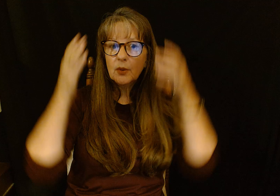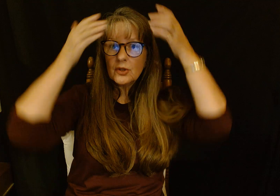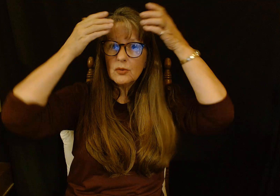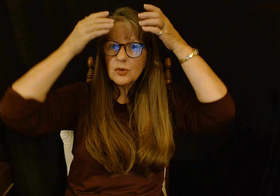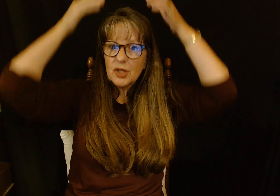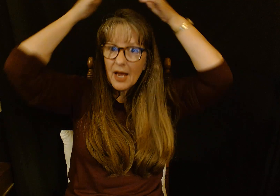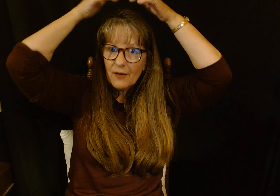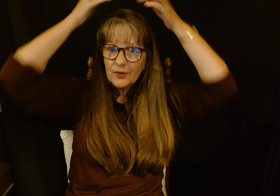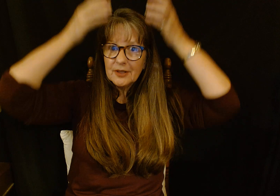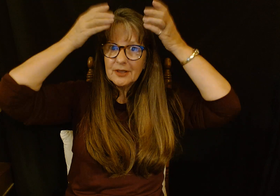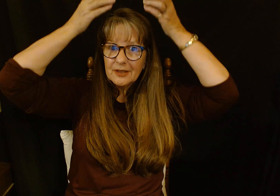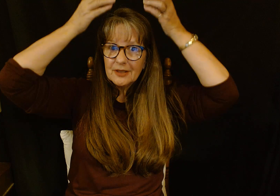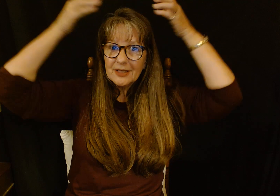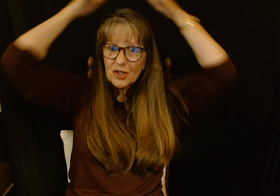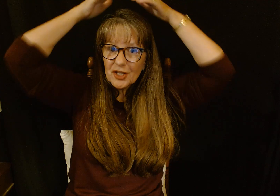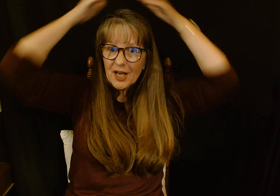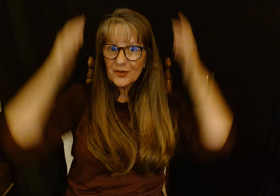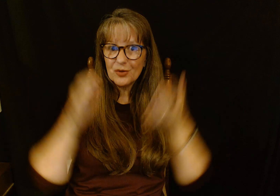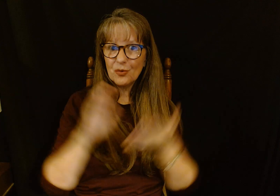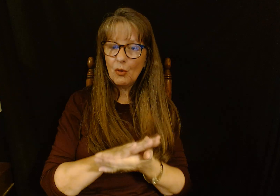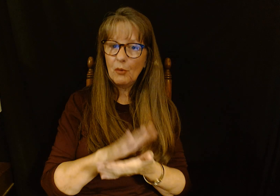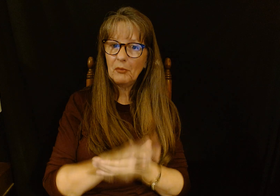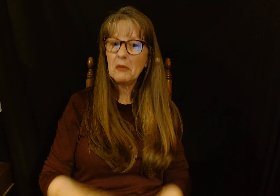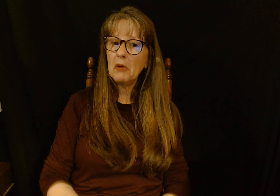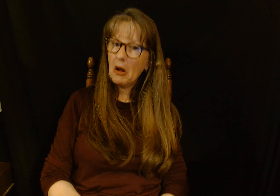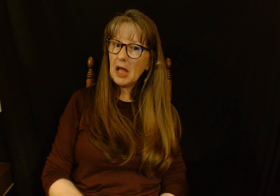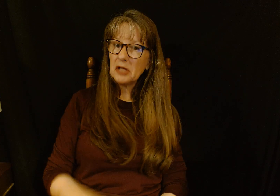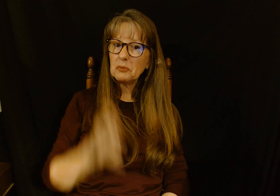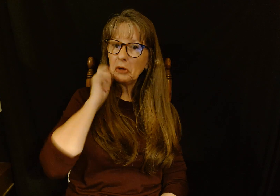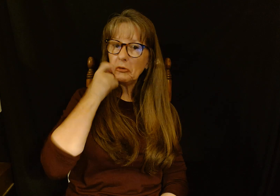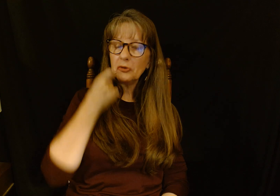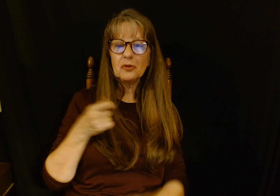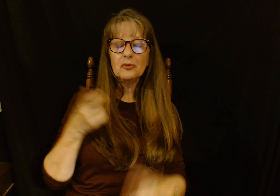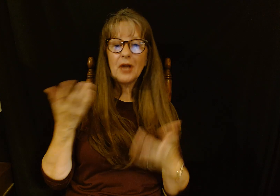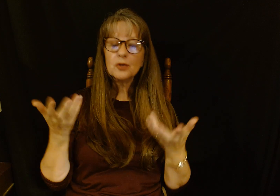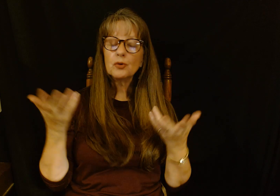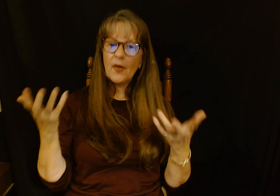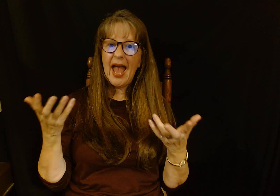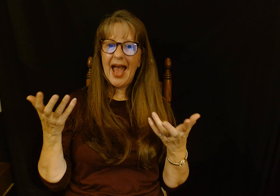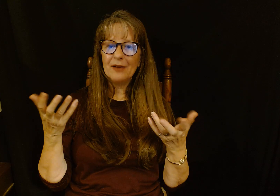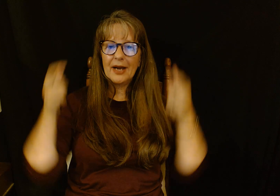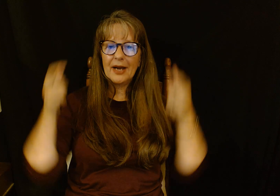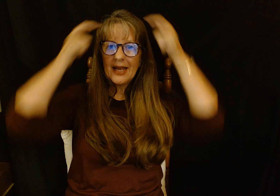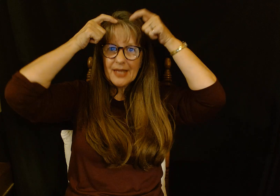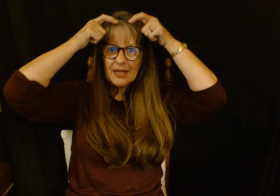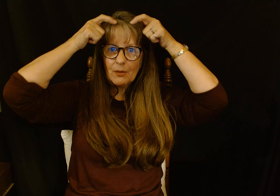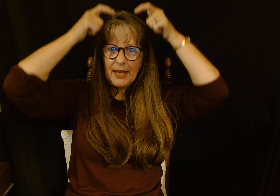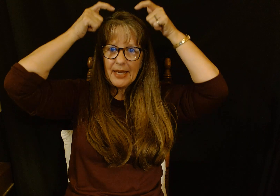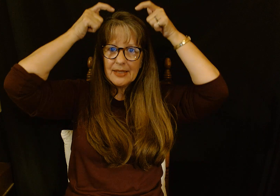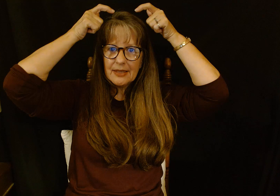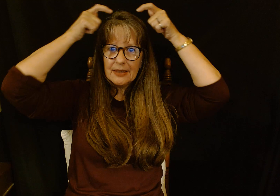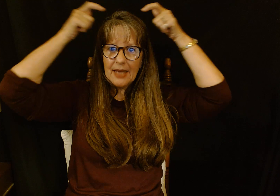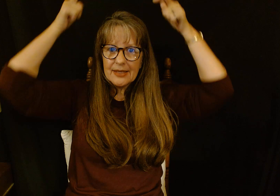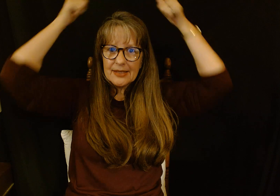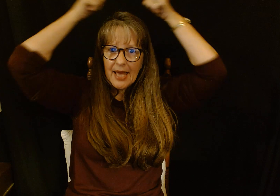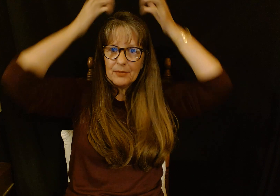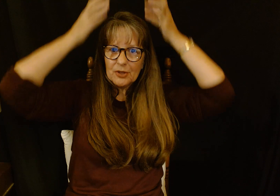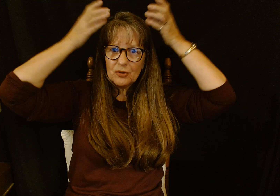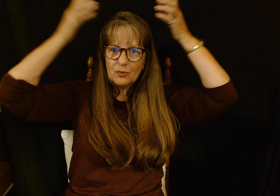to chef school. I go, oh, that's pretty cool. So you kind of draw the hat, right? It has that little band in it. It has that, but you do it with